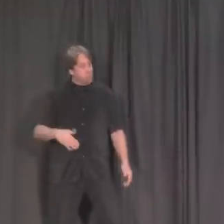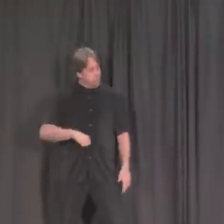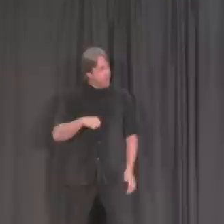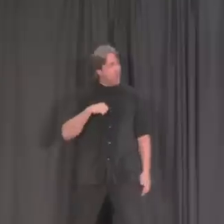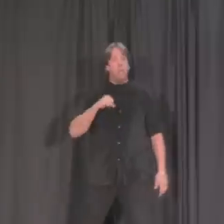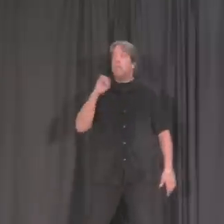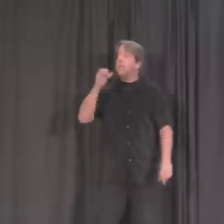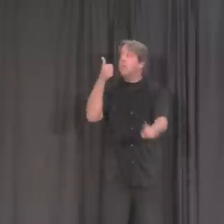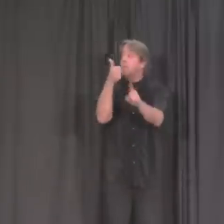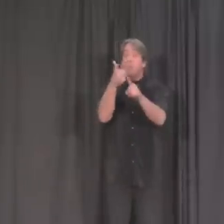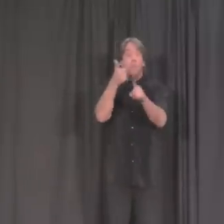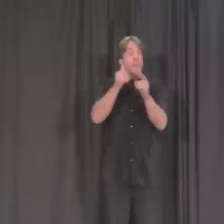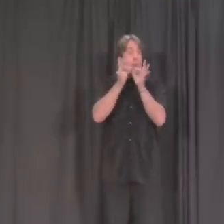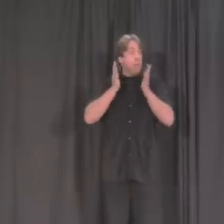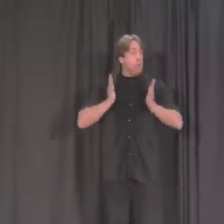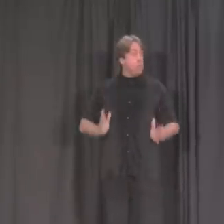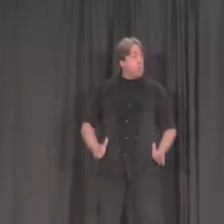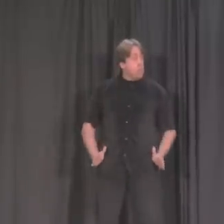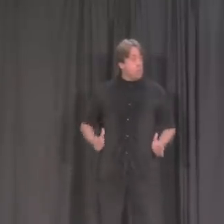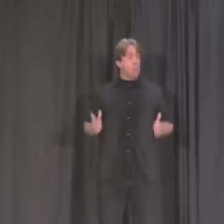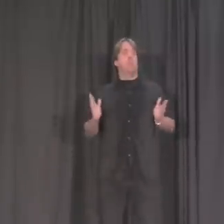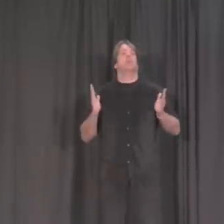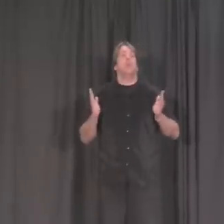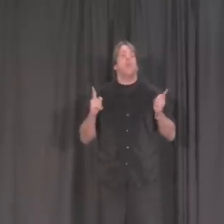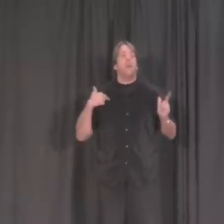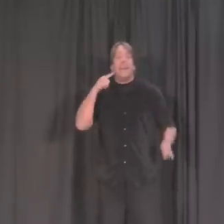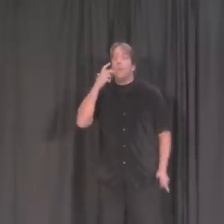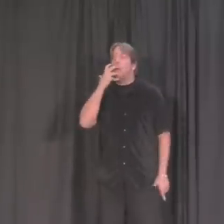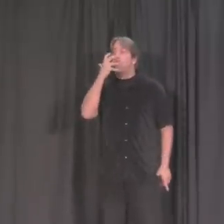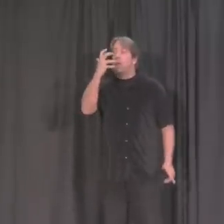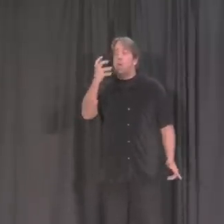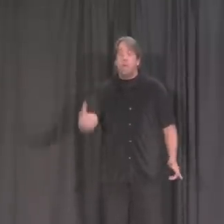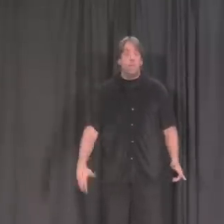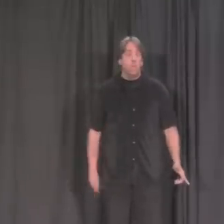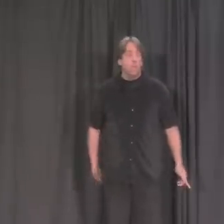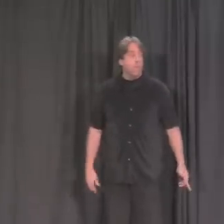All right. ASL student pride. If you're an interpreter, let me hear you scream.